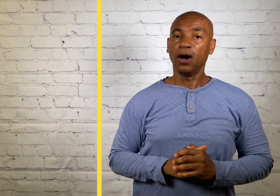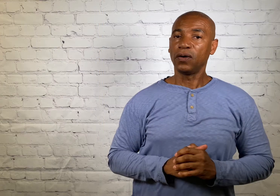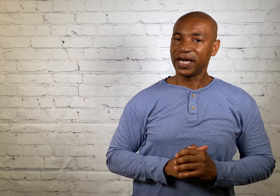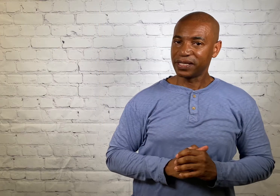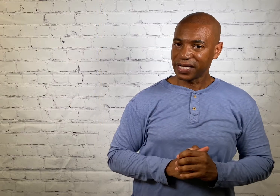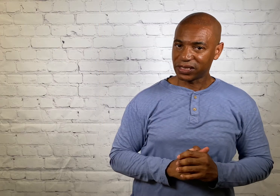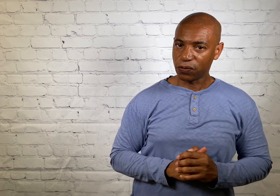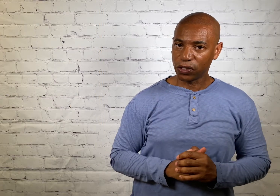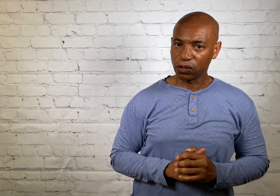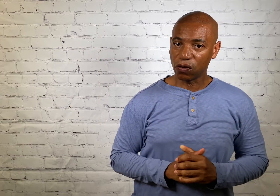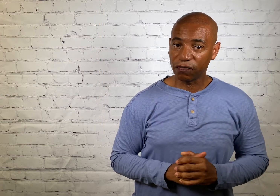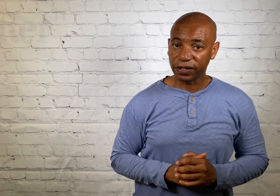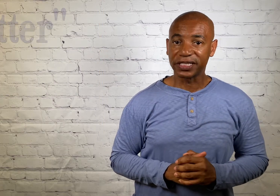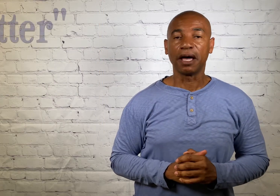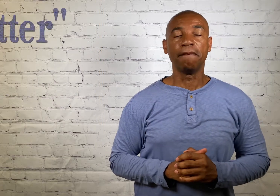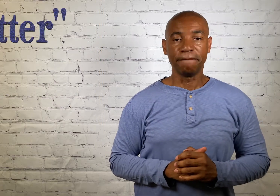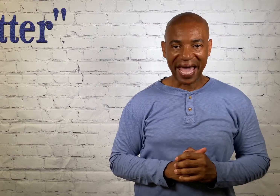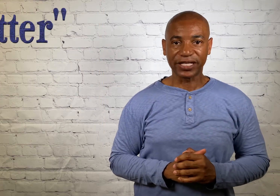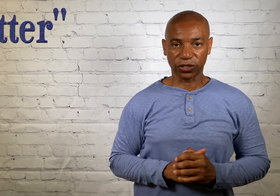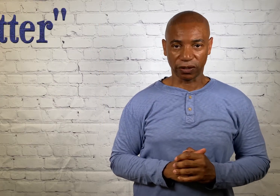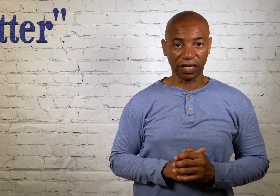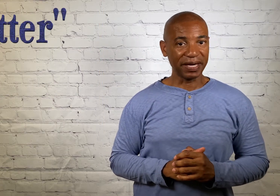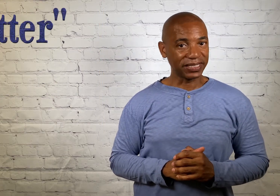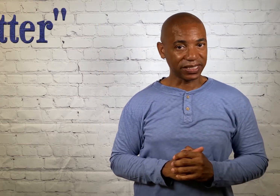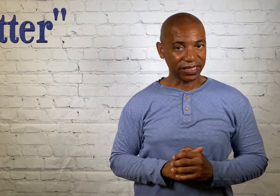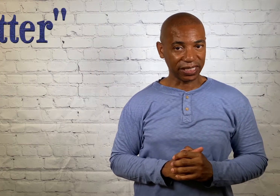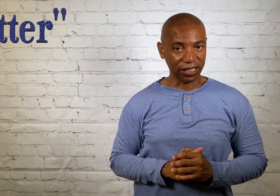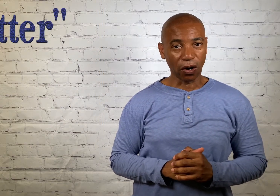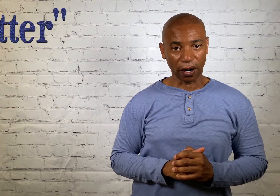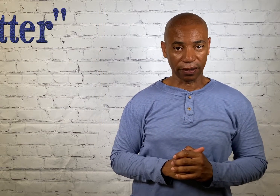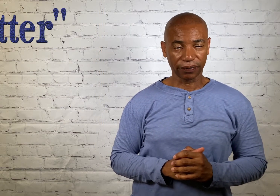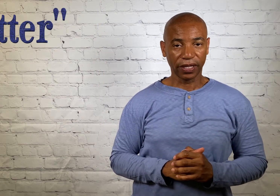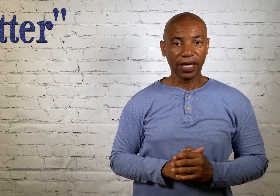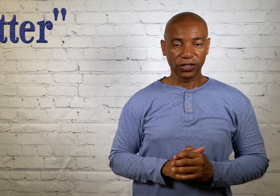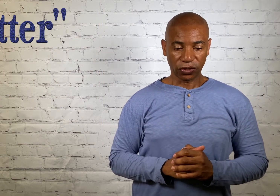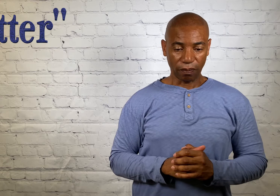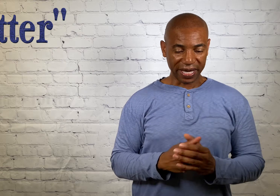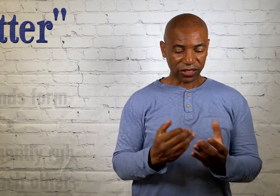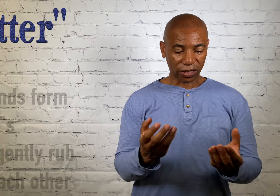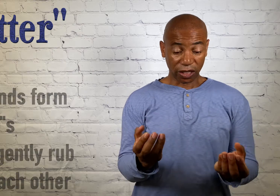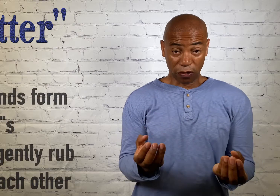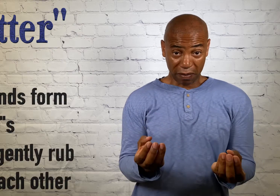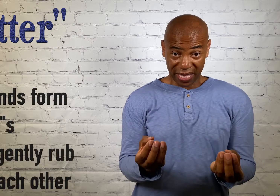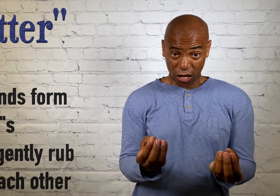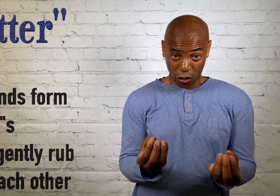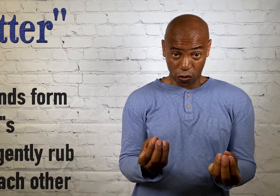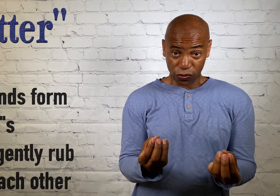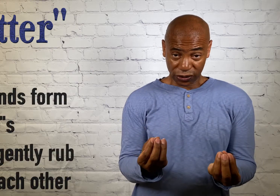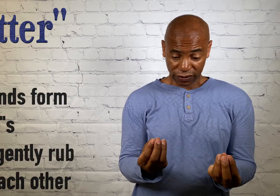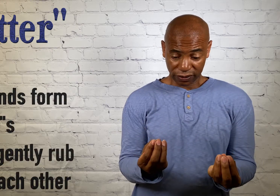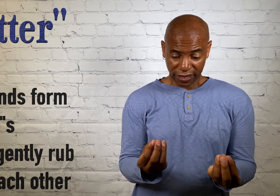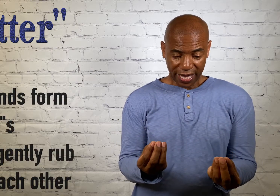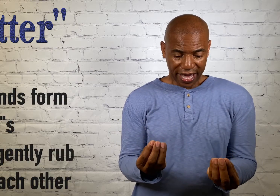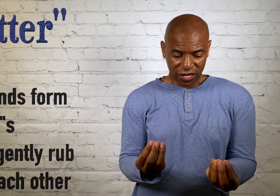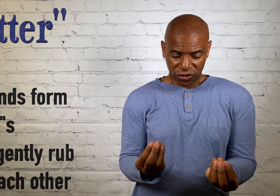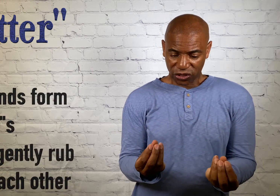Okay, the next sign we're going to go over is matter, M-A-T-T-E-R. So basically you make O's, and you just kind